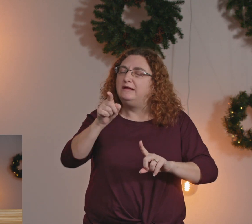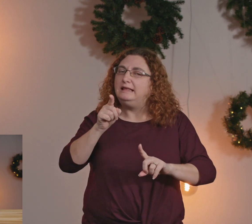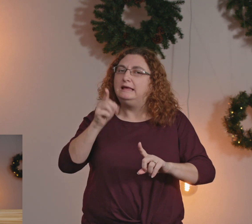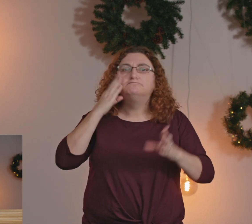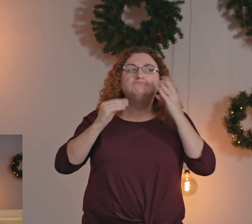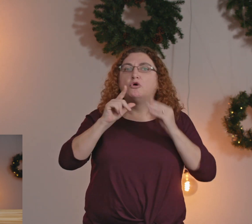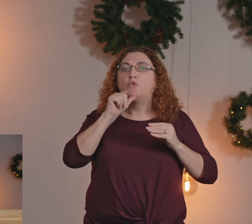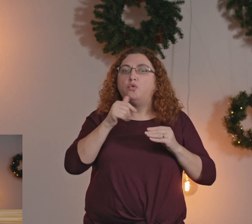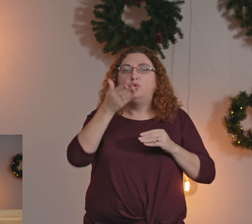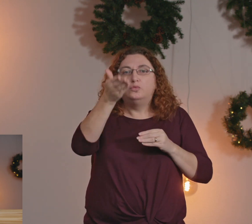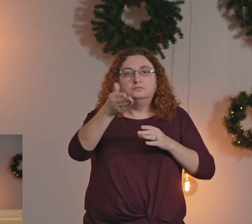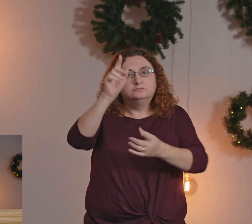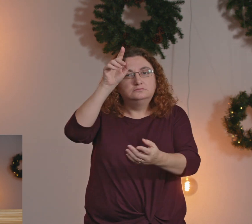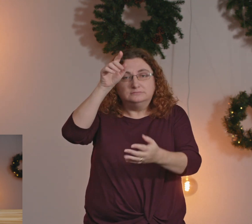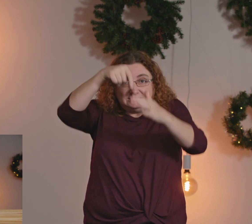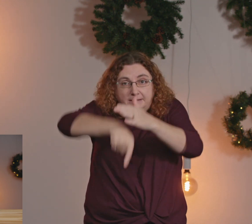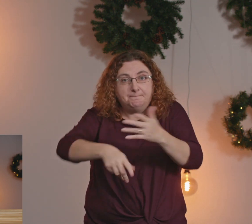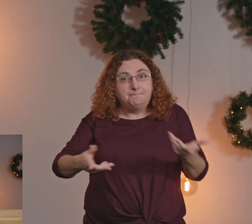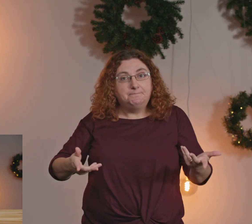a myriad of ways in their life.